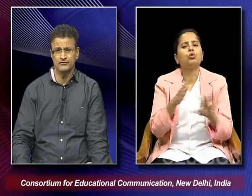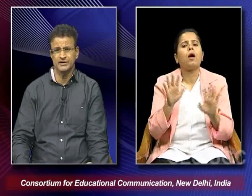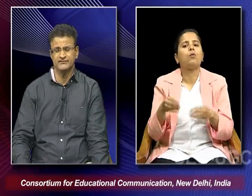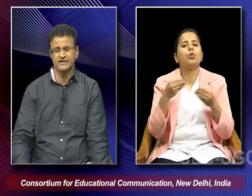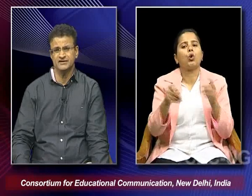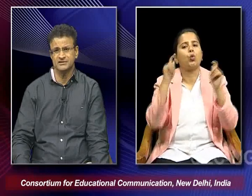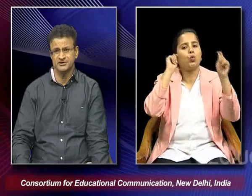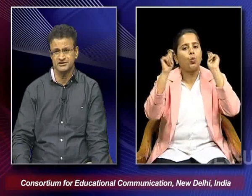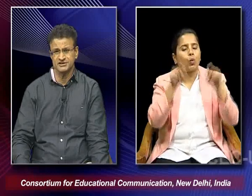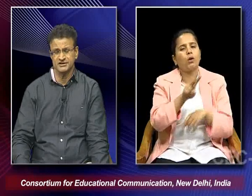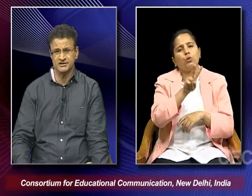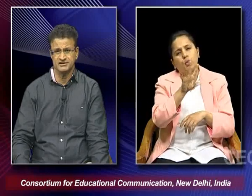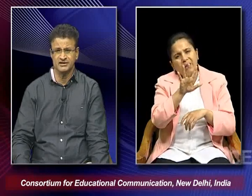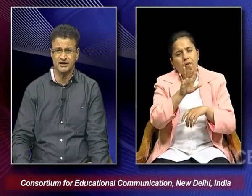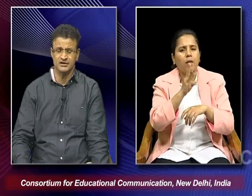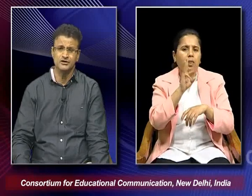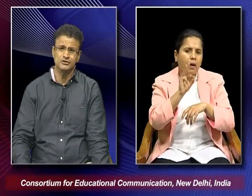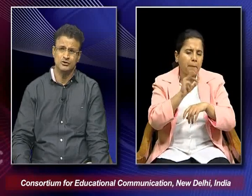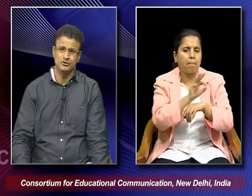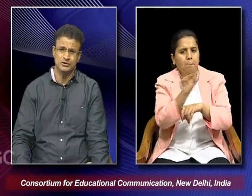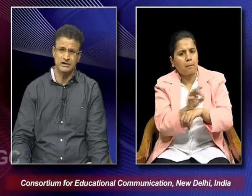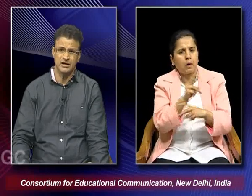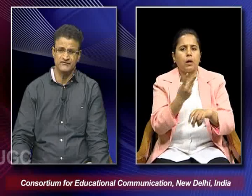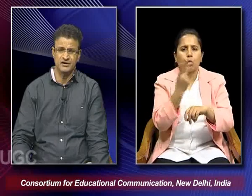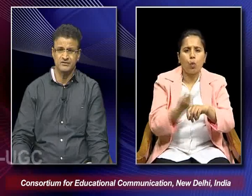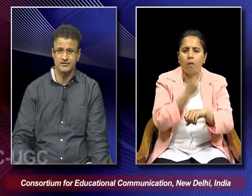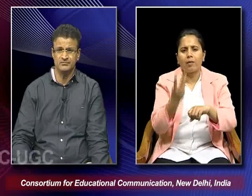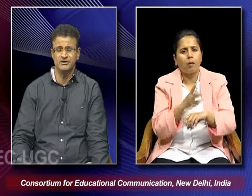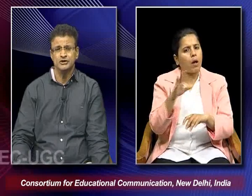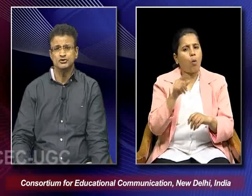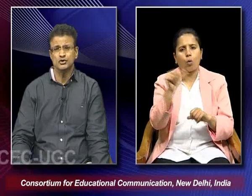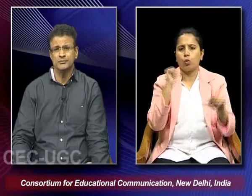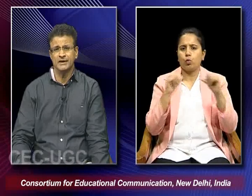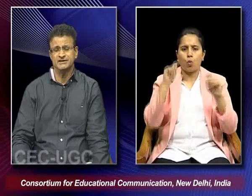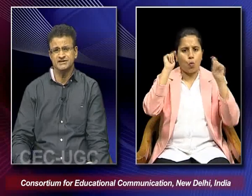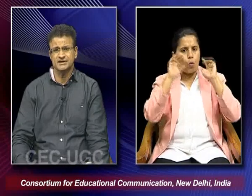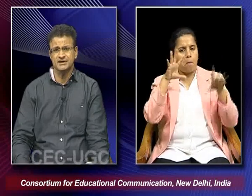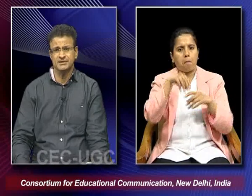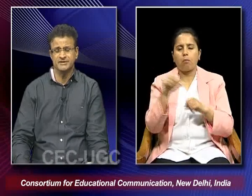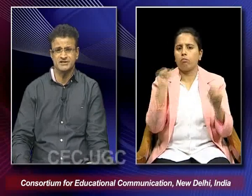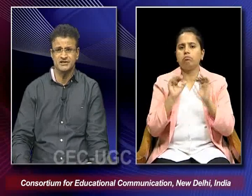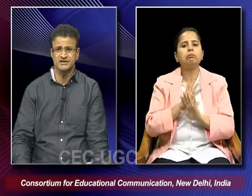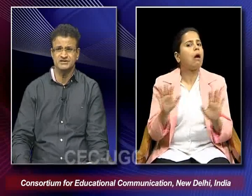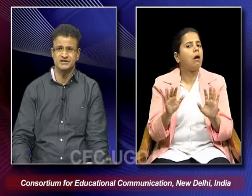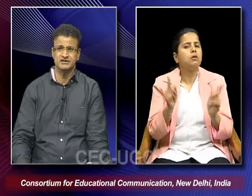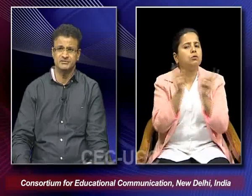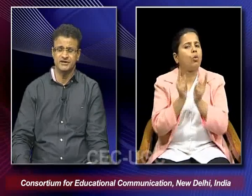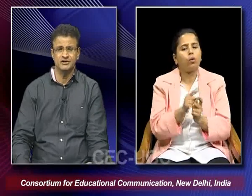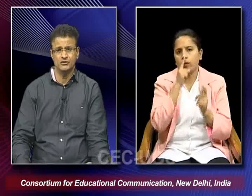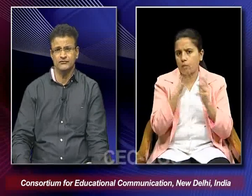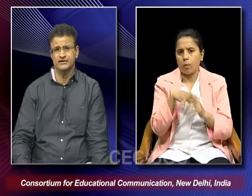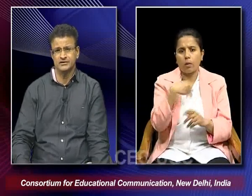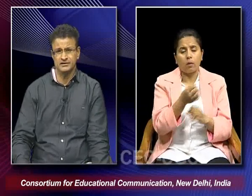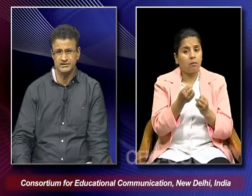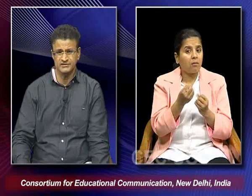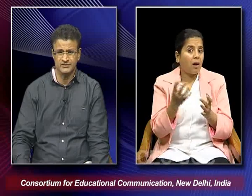of 25-30 minutes in a 3-hour or 2.5-hour film. So this basically is seen in many